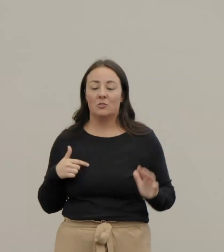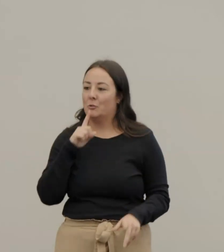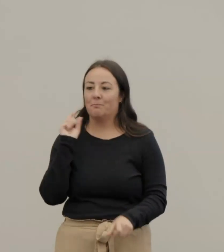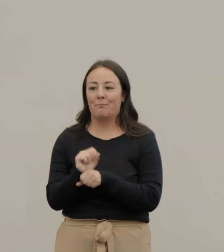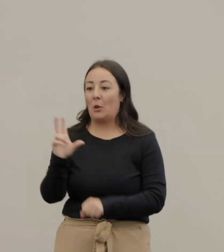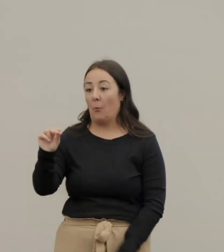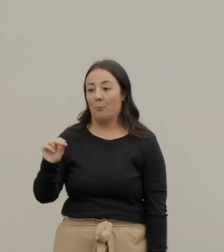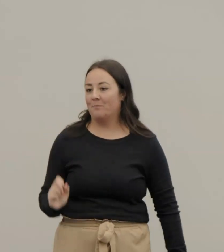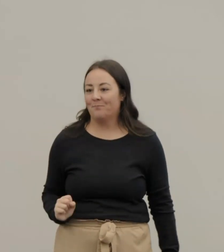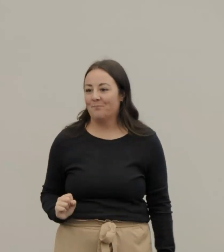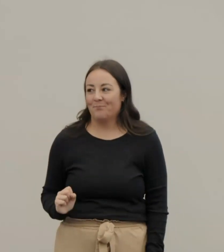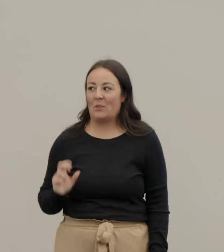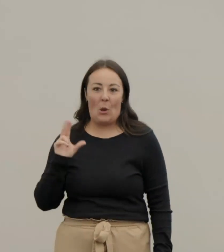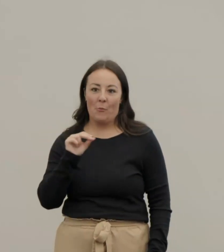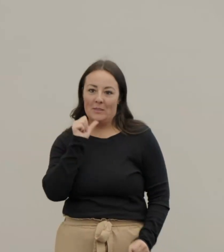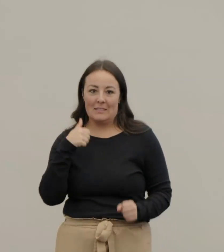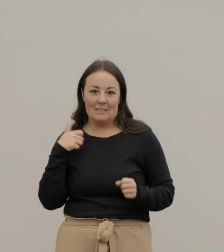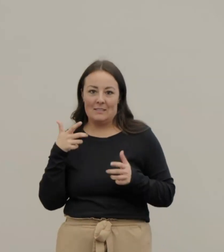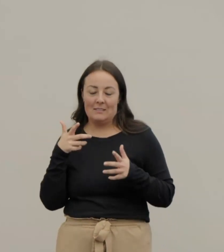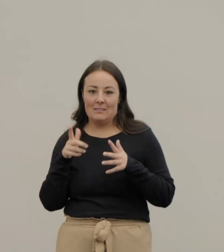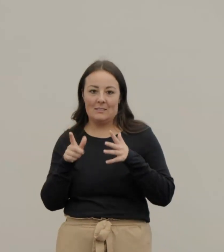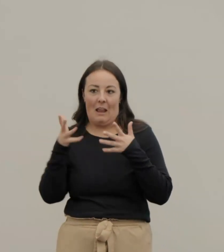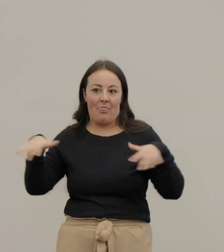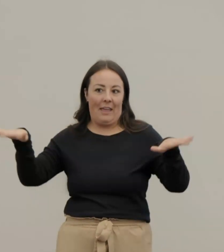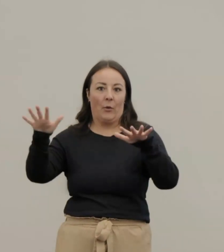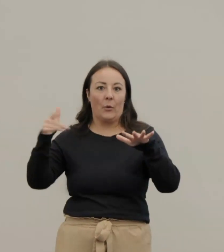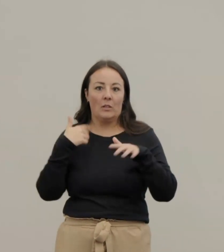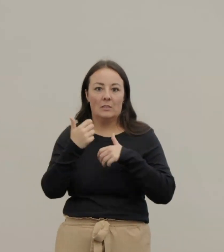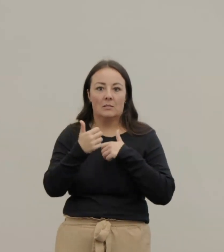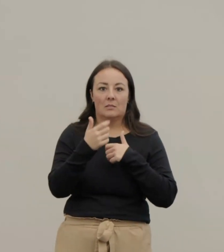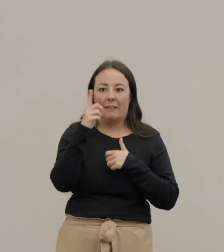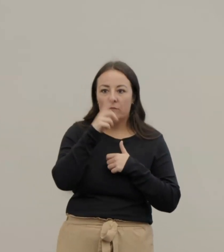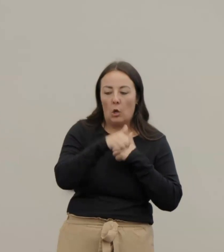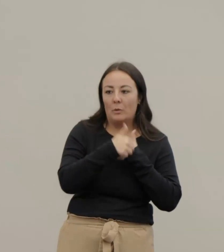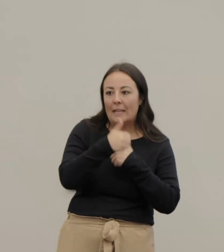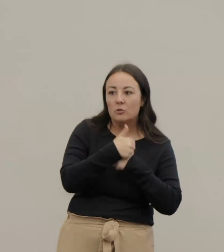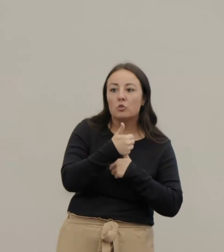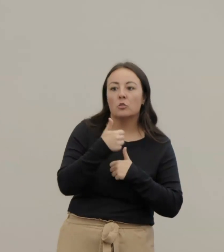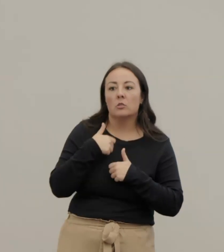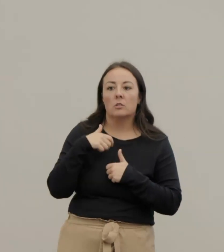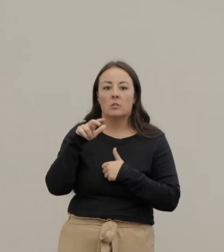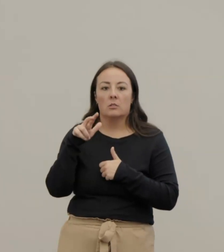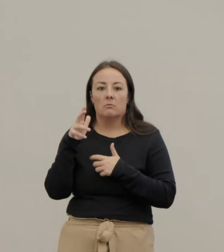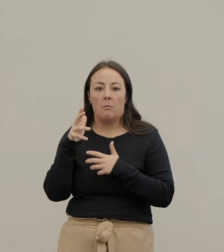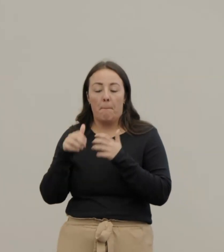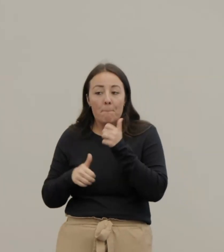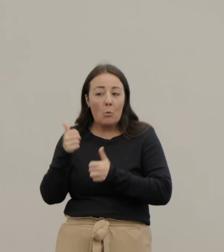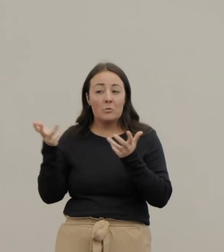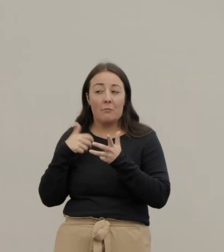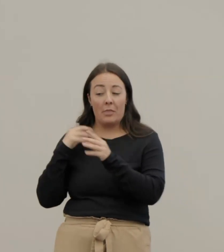that doesn't exist. I would say it's fraught with danger. I think like the remediation you're going to get back is going to